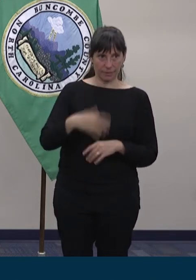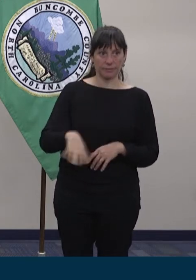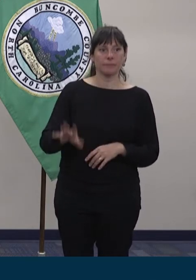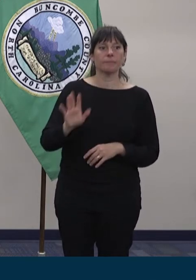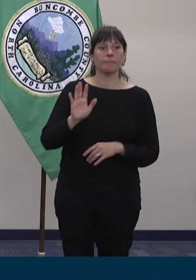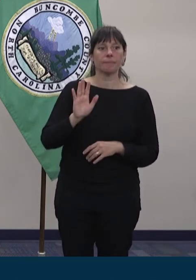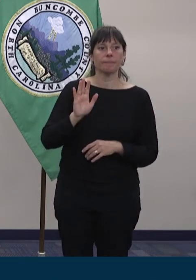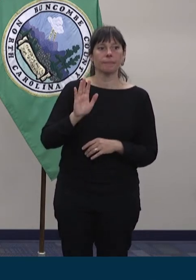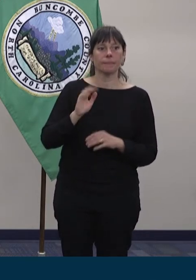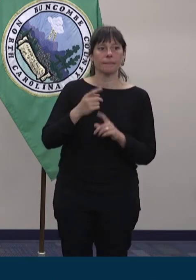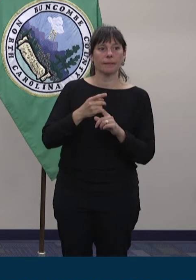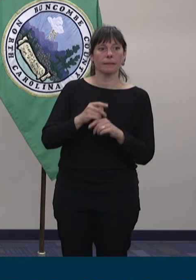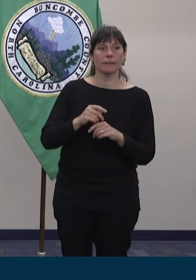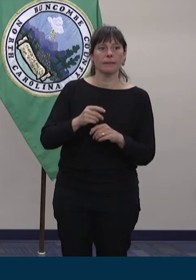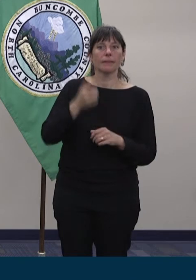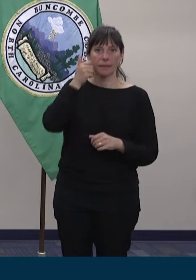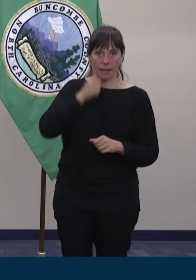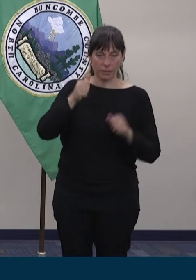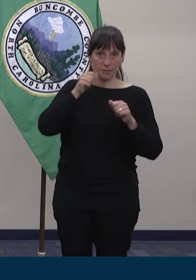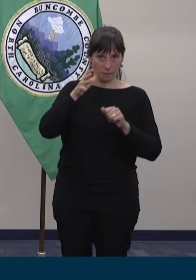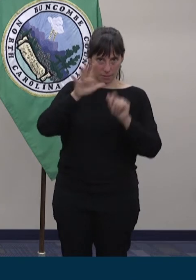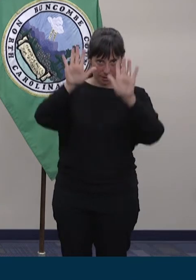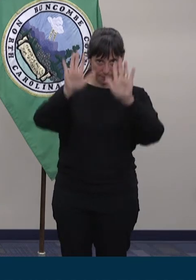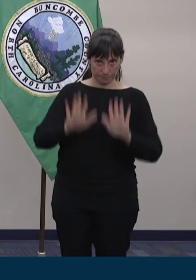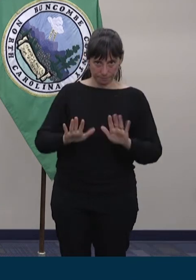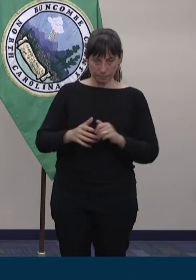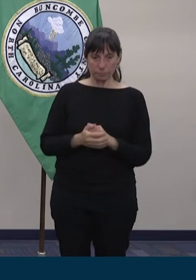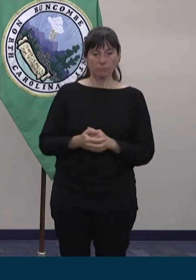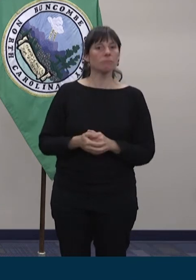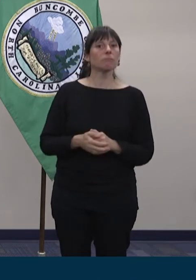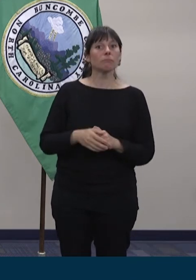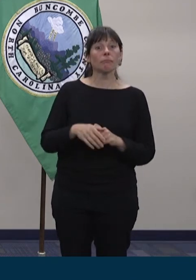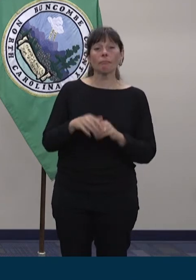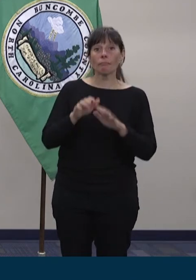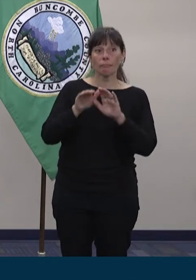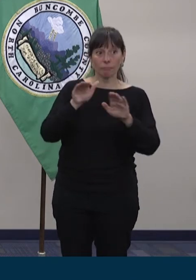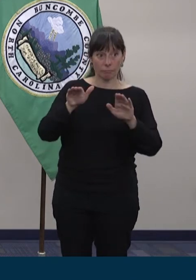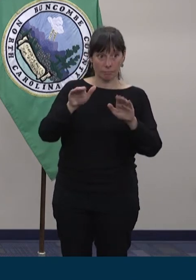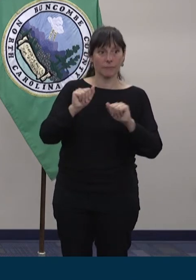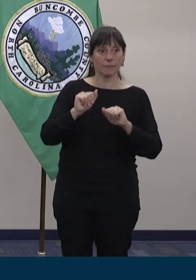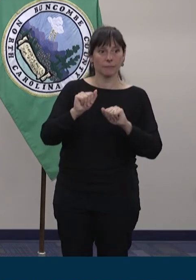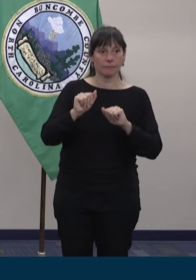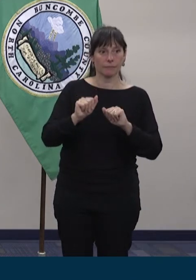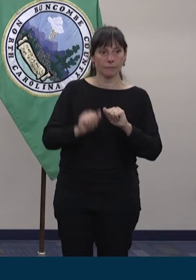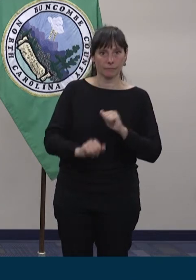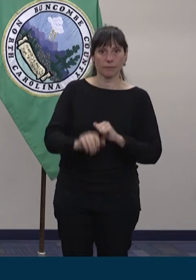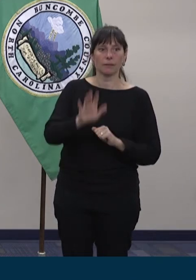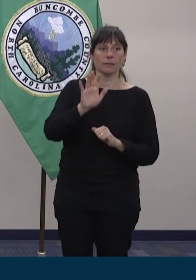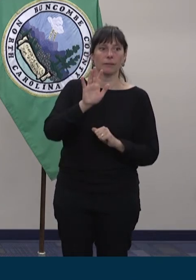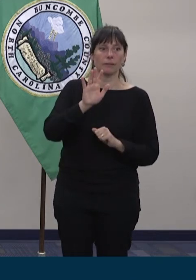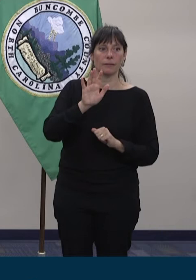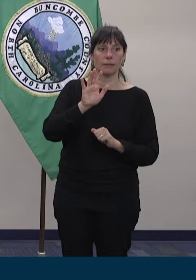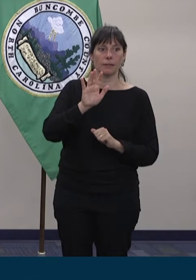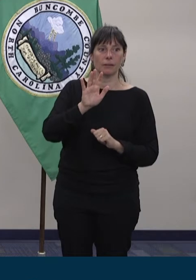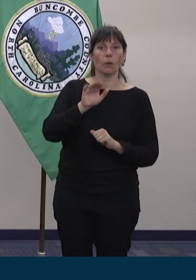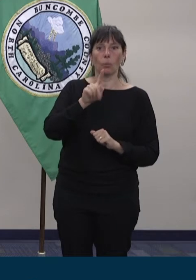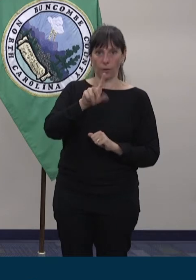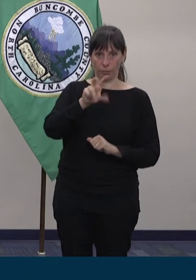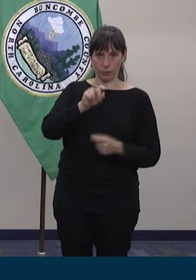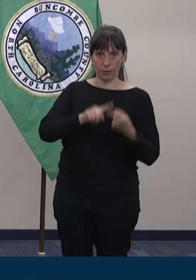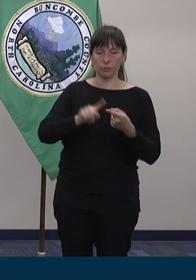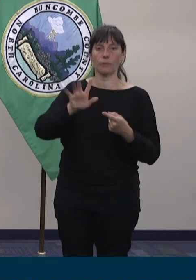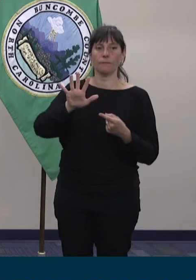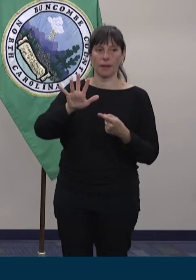is no out-of-pocket cost for the testing at these community testing sites, but we do ask that those who have health insurance,